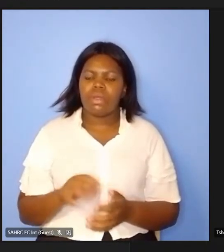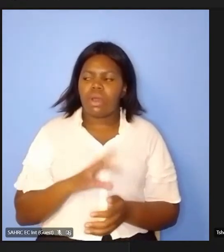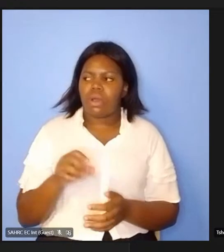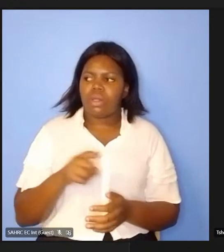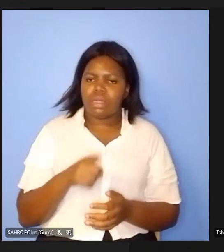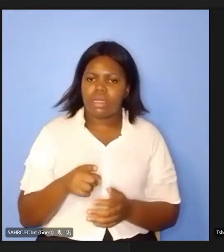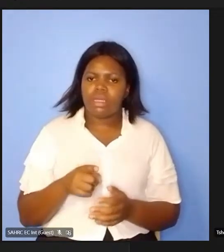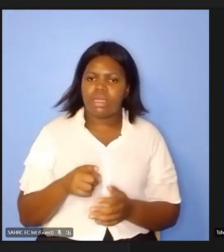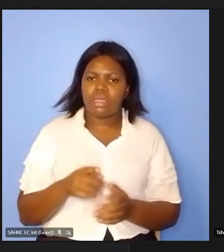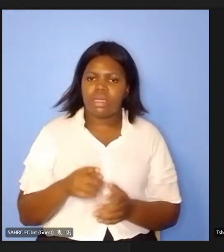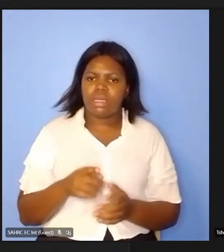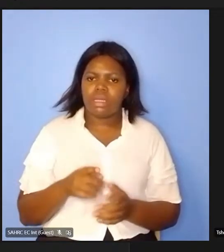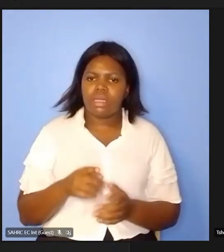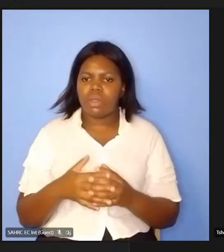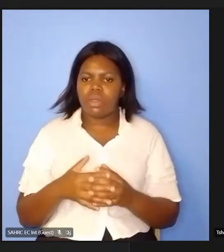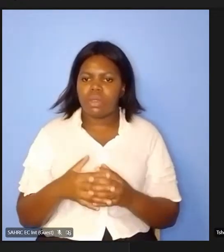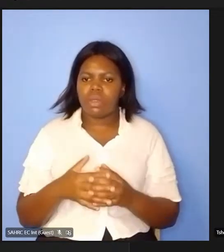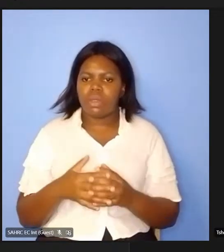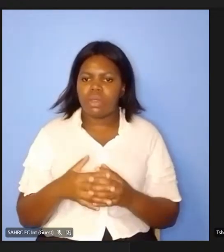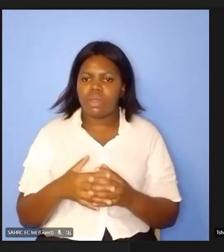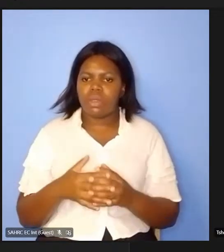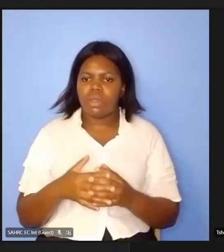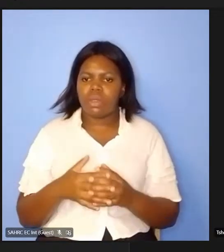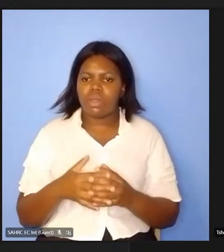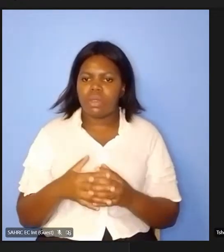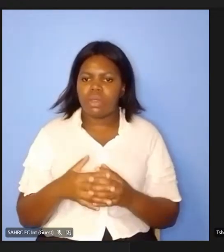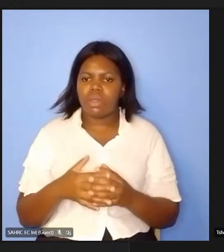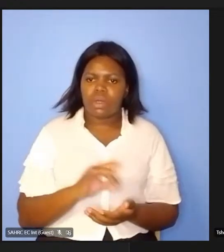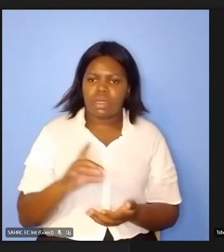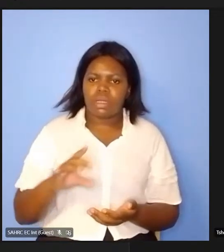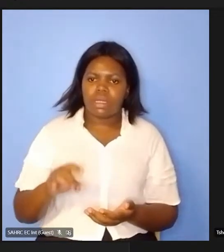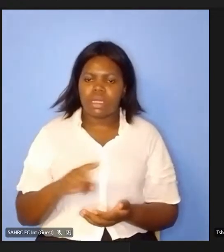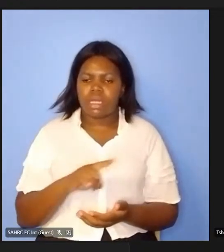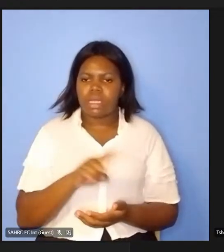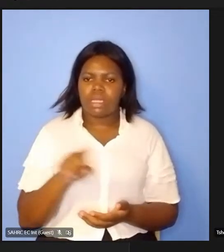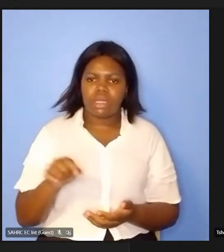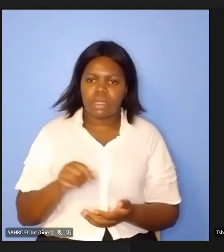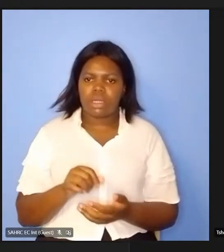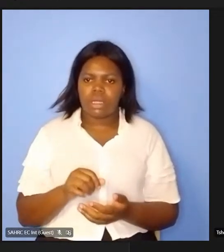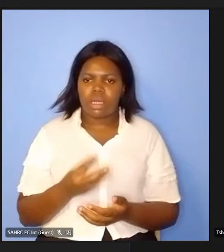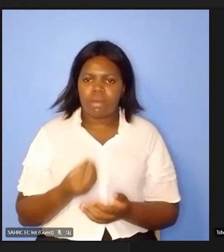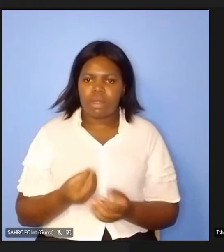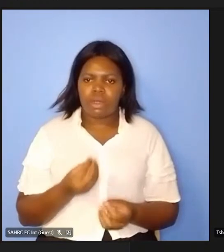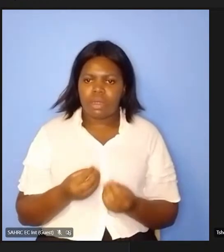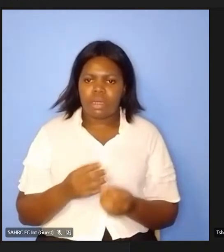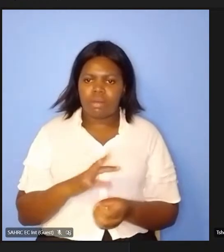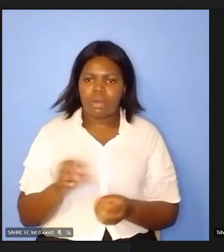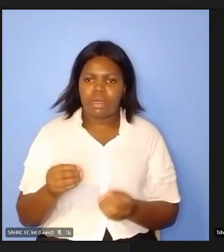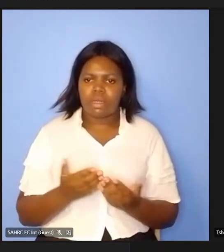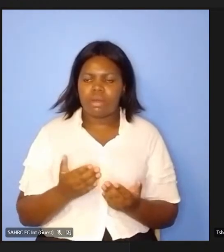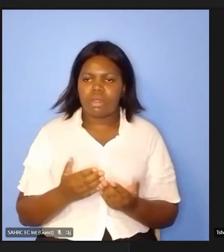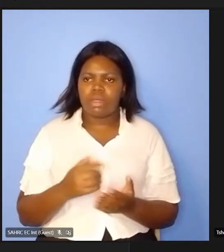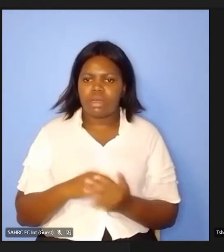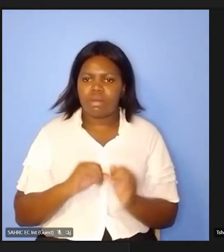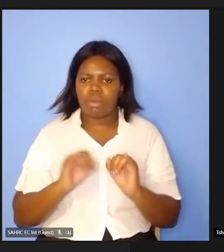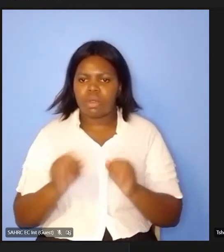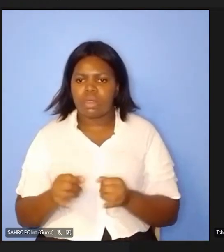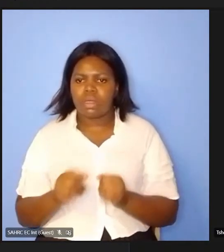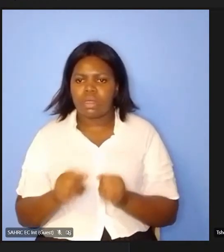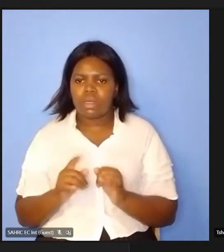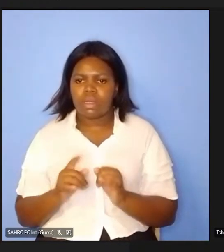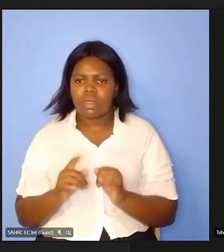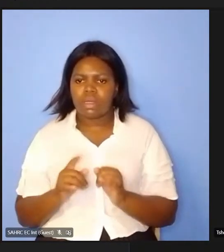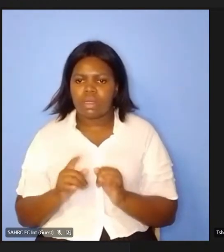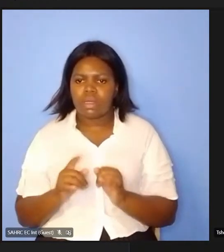but actually, even internationally, you've had international commissions and international bodies refuse to give a set